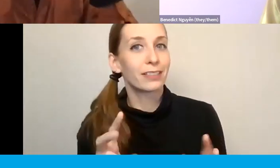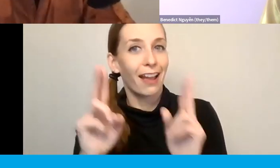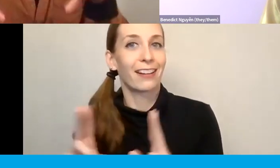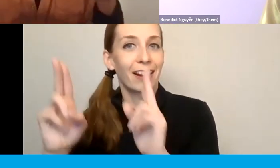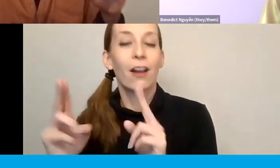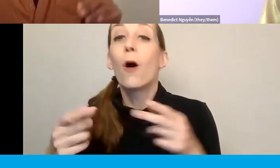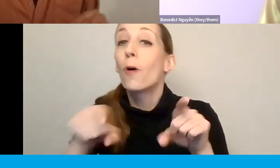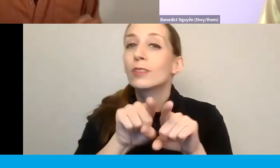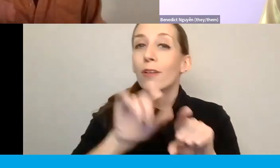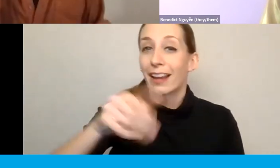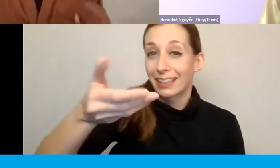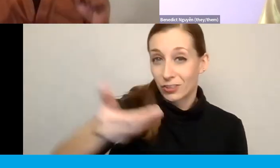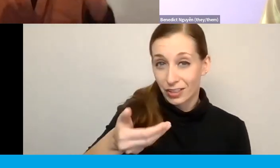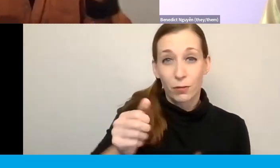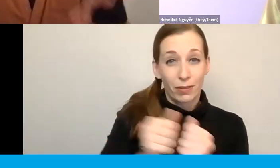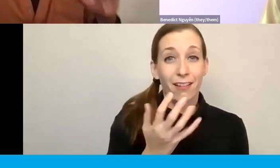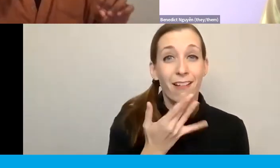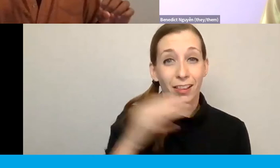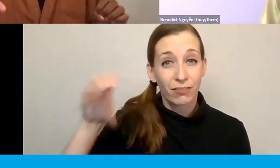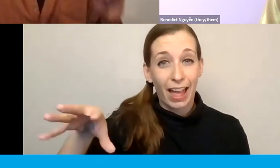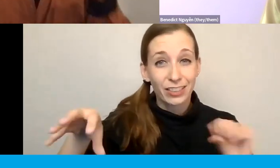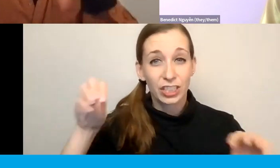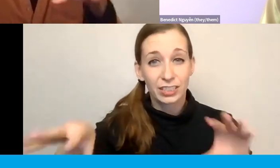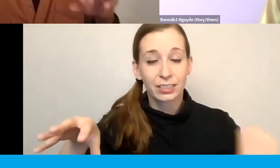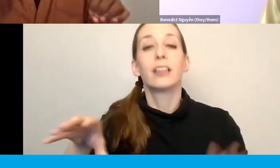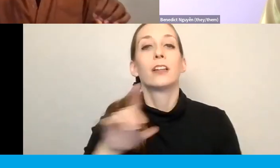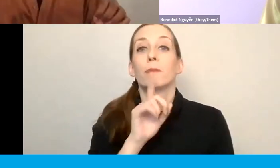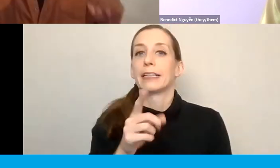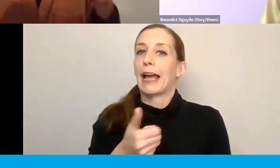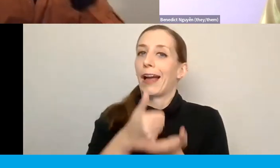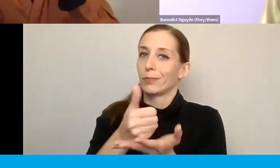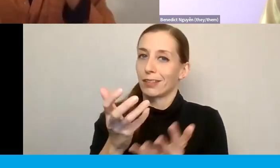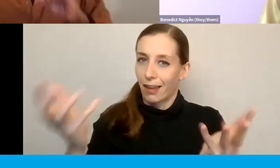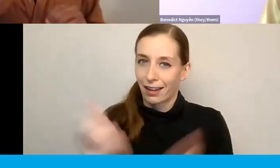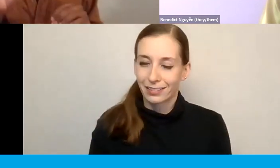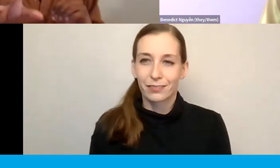the flashes of color. I think it's like, it like sets a tone, or it like